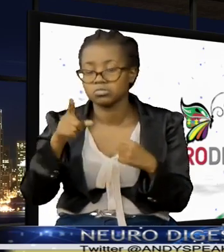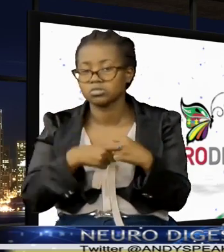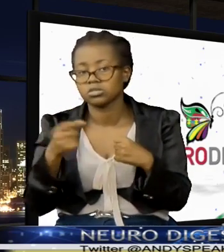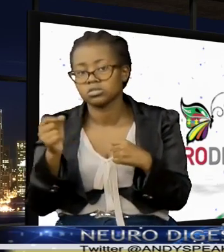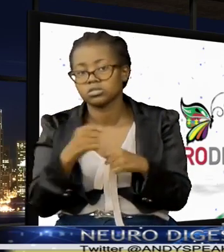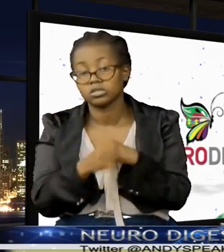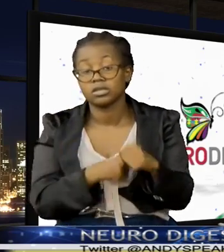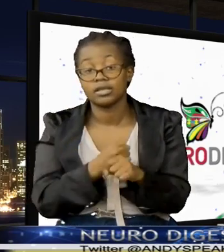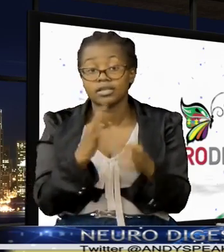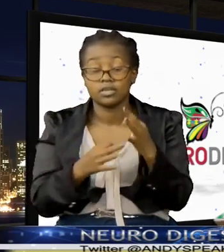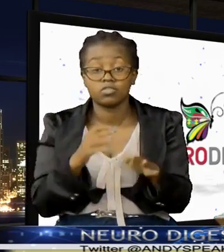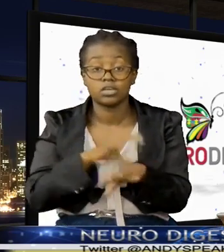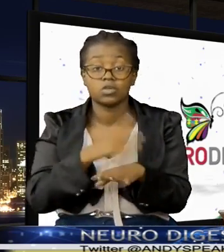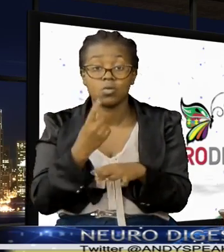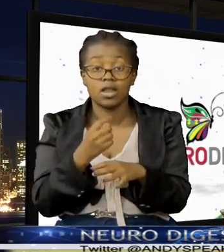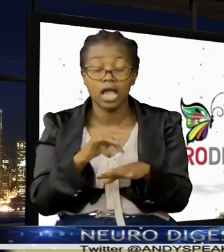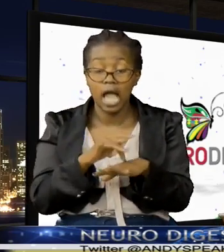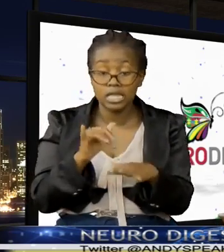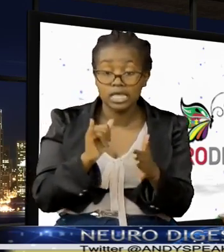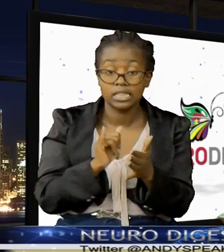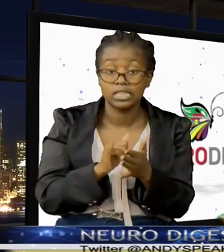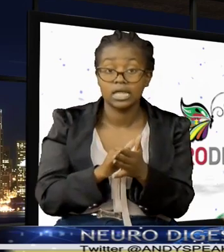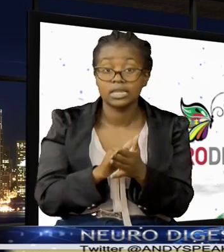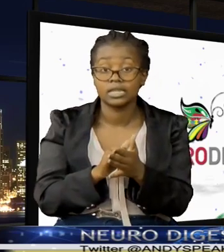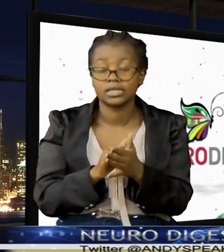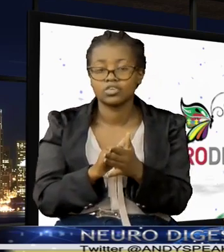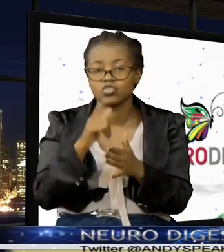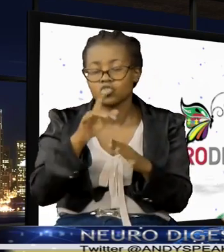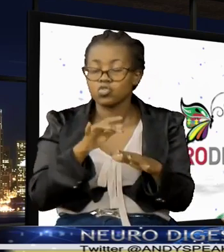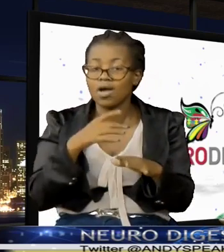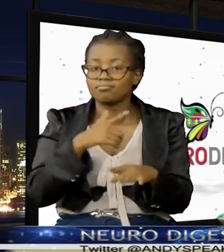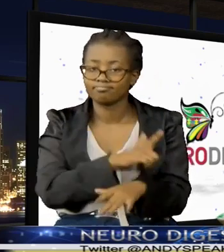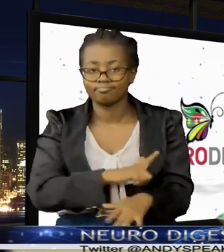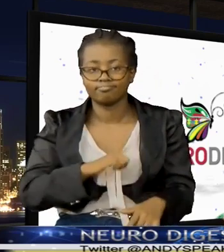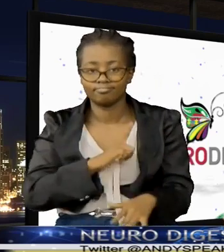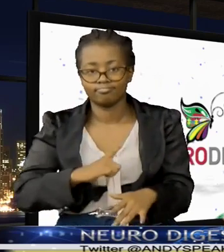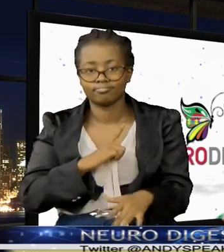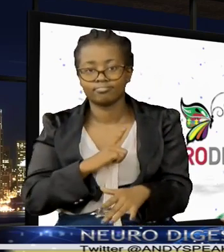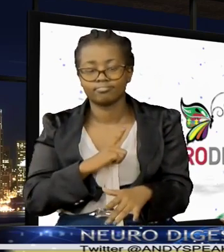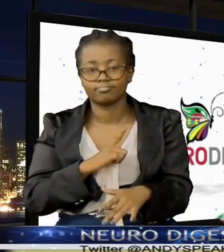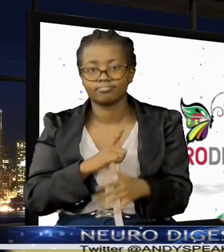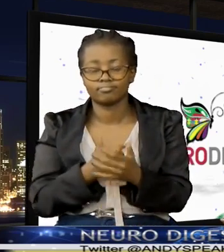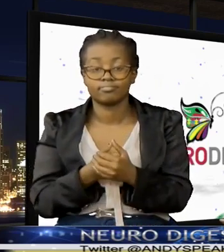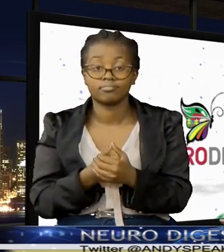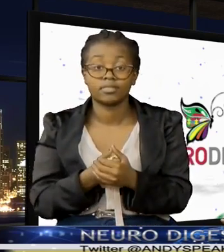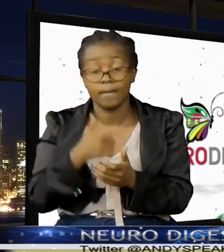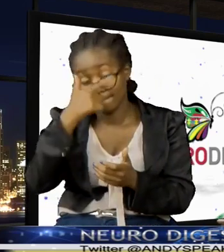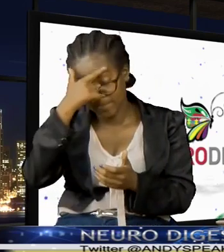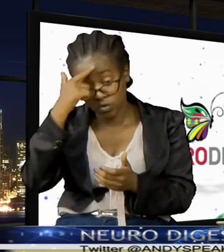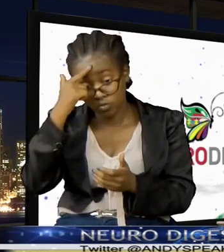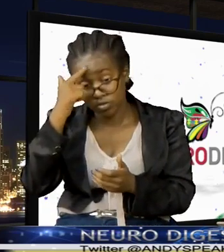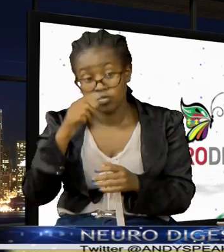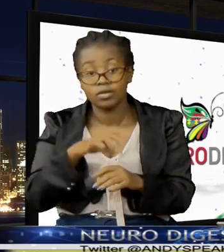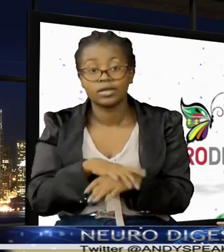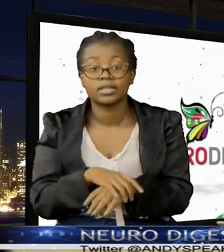years. If you get one that gets earlier than that, then you're lucky. And most of the time, it ends up being the extreme cases, because